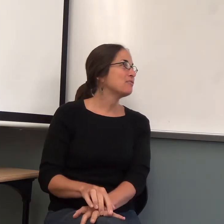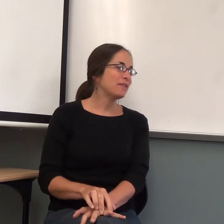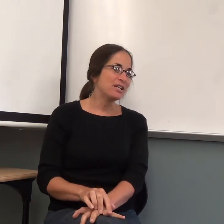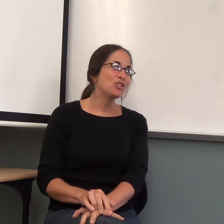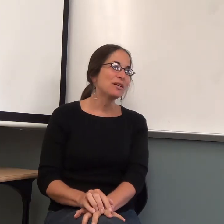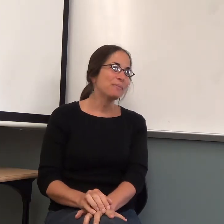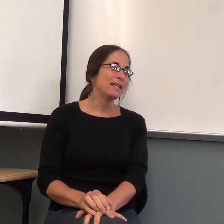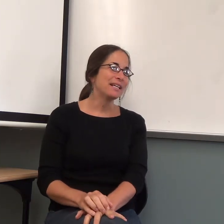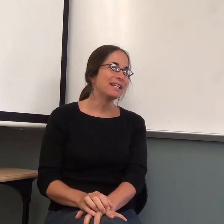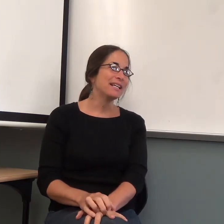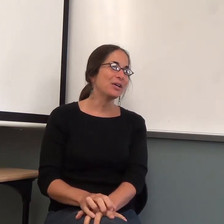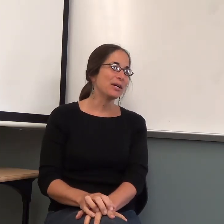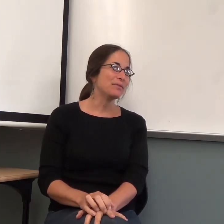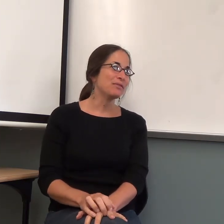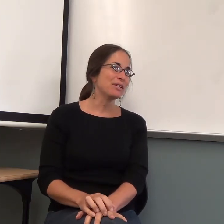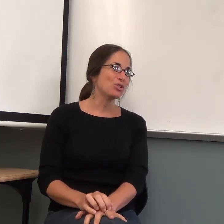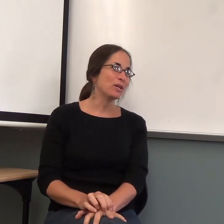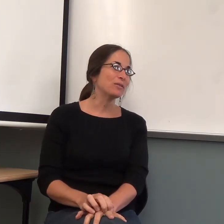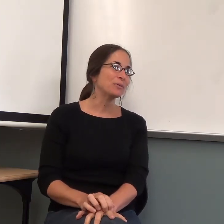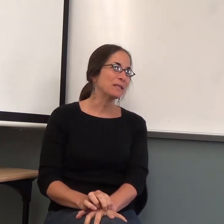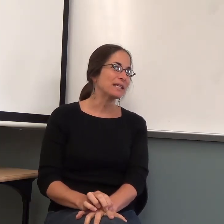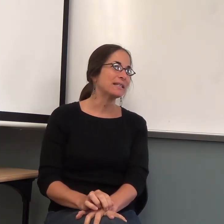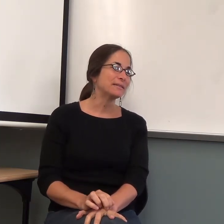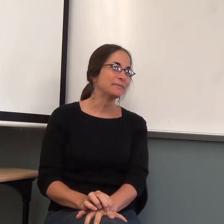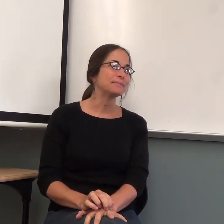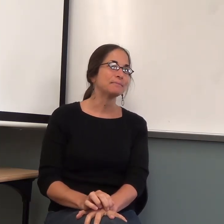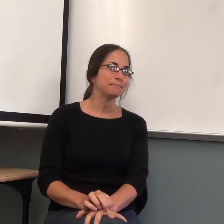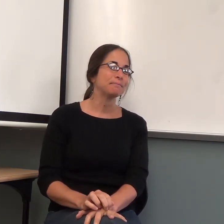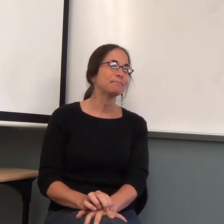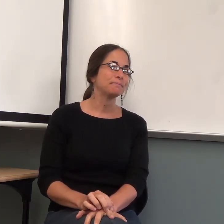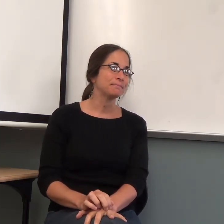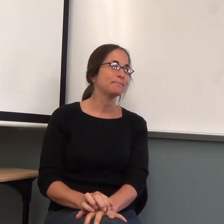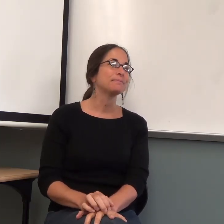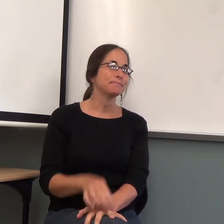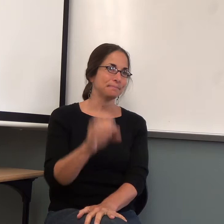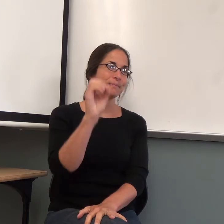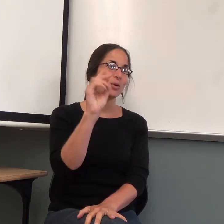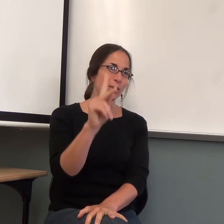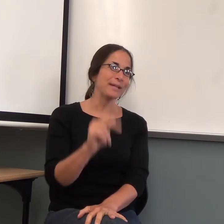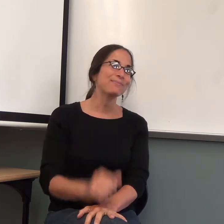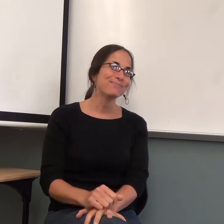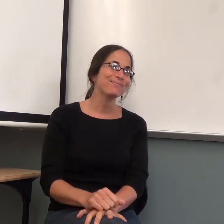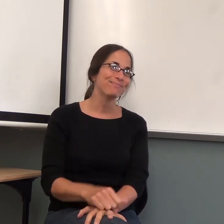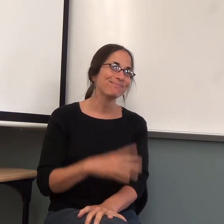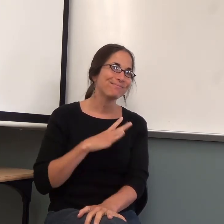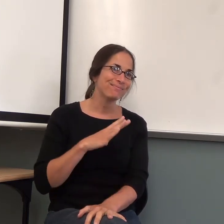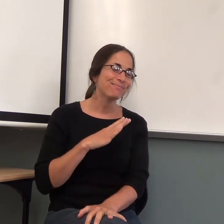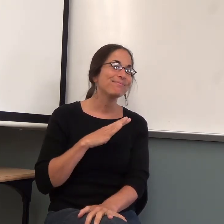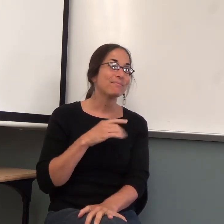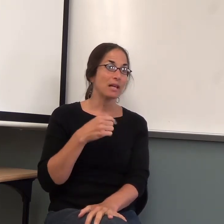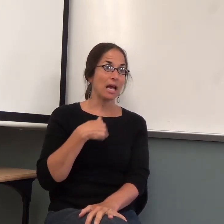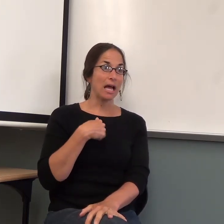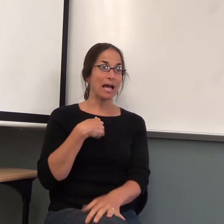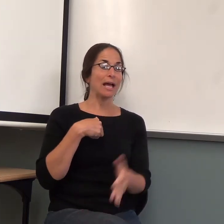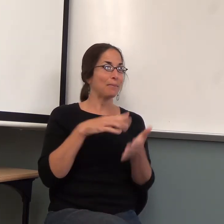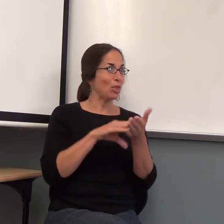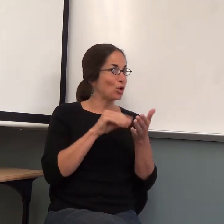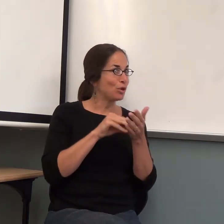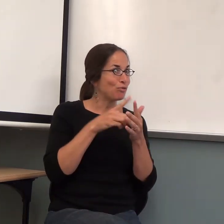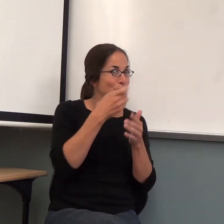class finish it, experience but is possible. I definitely struggled with it. Okay, that's fine. I'm a student of you as much as you are a student of me.